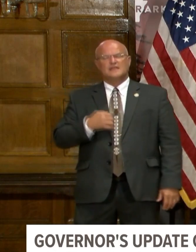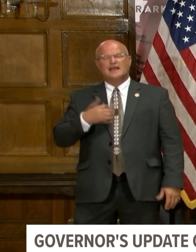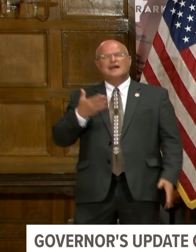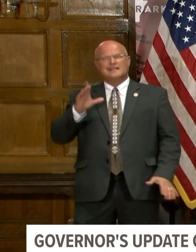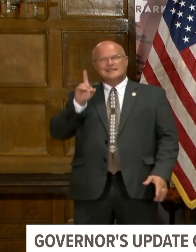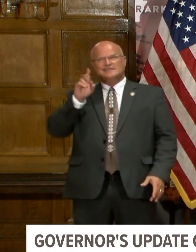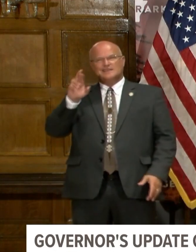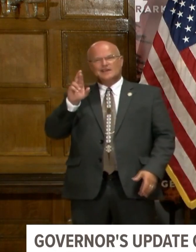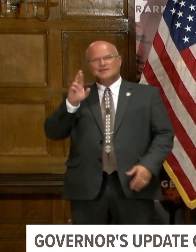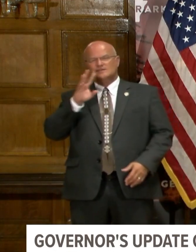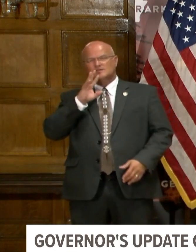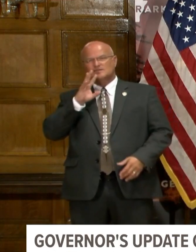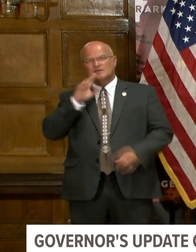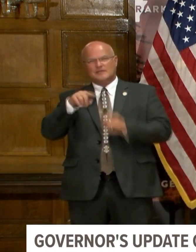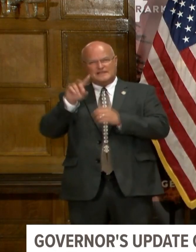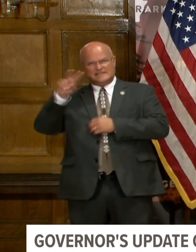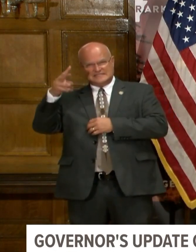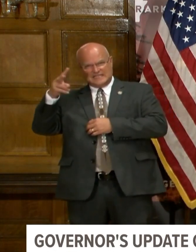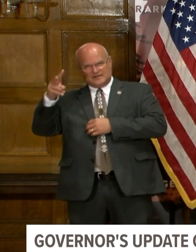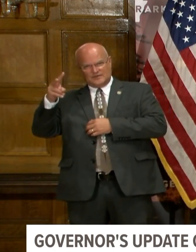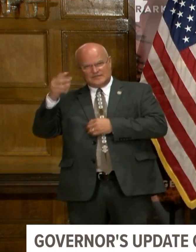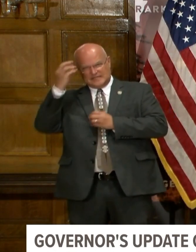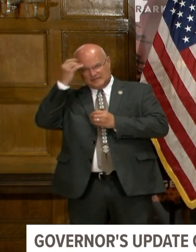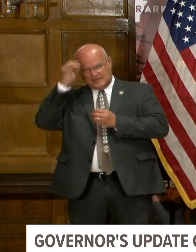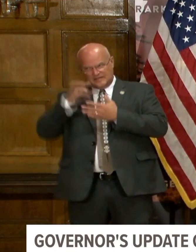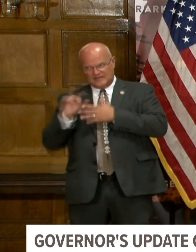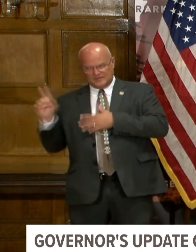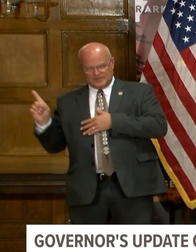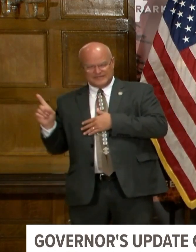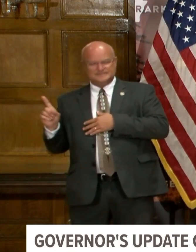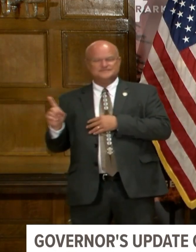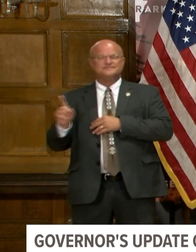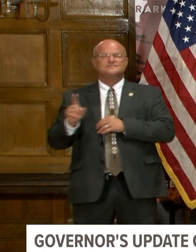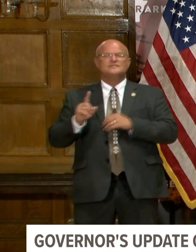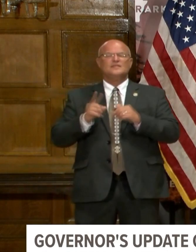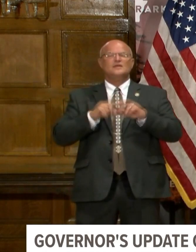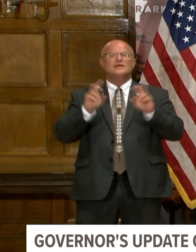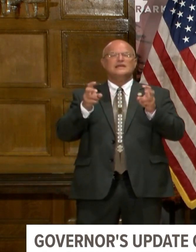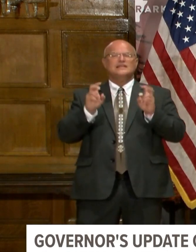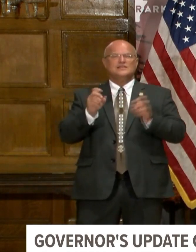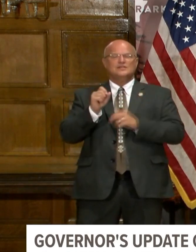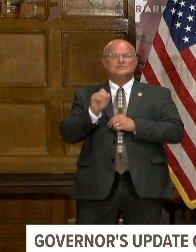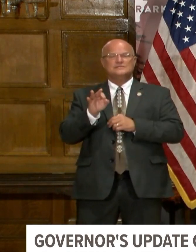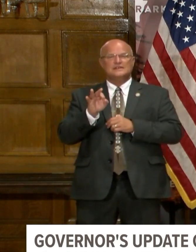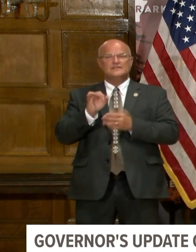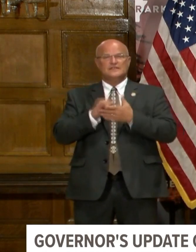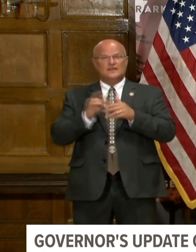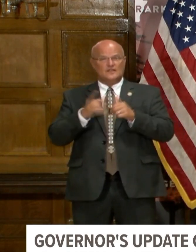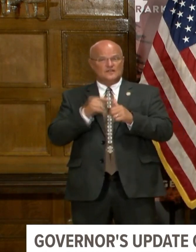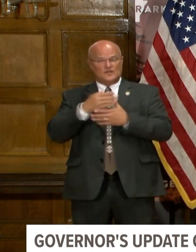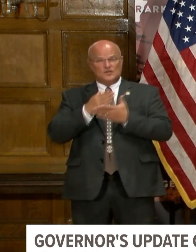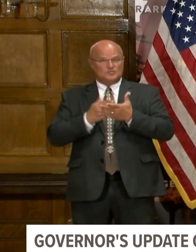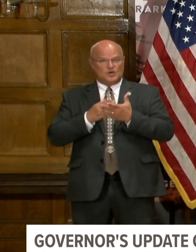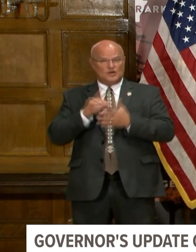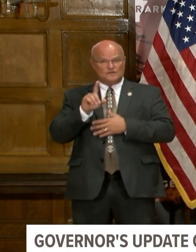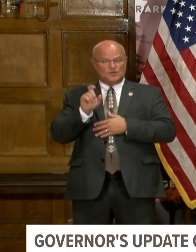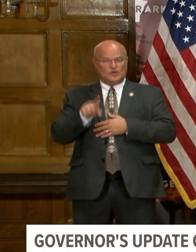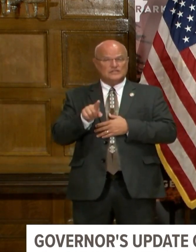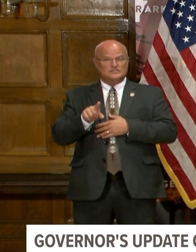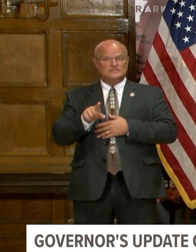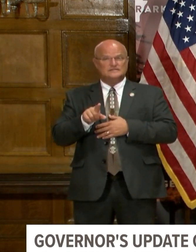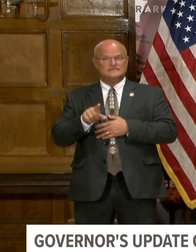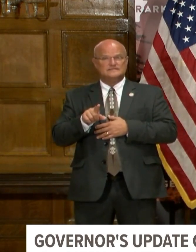Dr. Romero take a shot at that and let him think about that for a second. But in terms of the first part of your